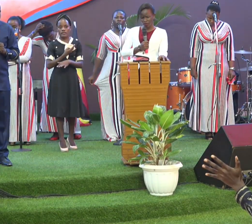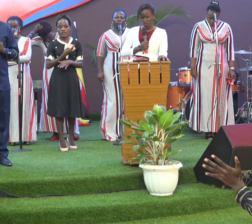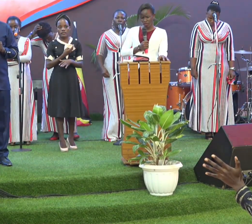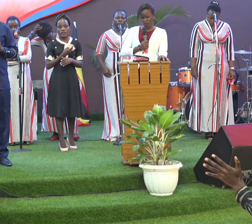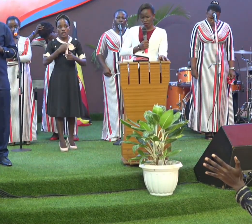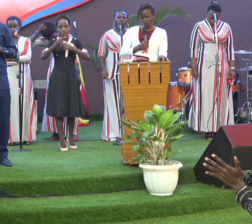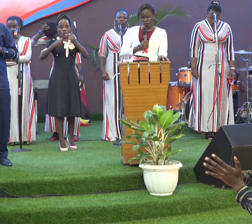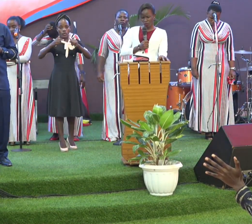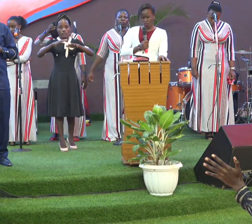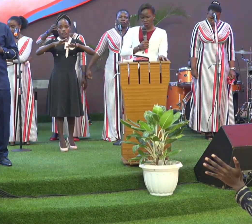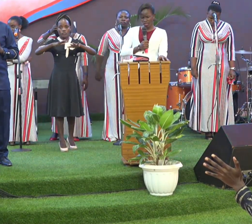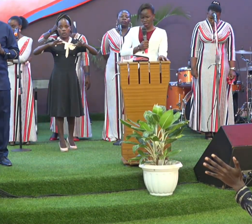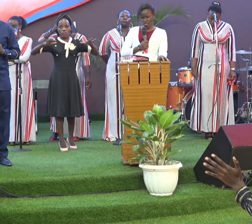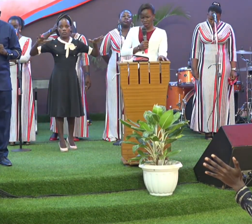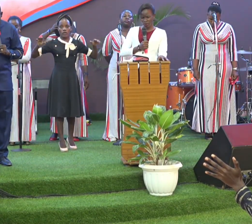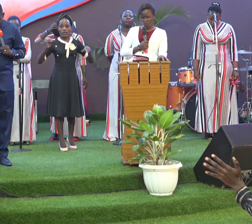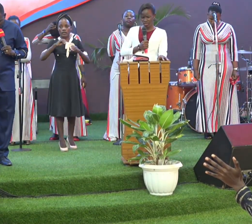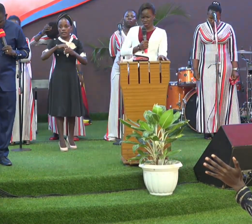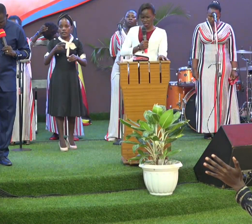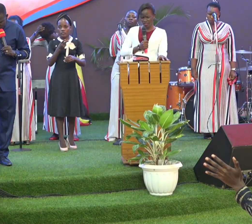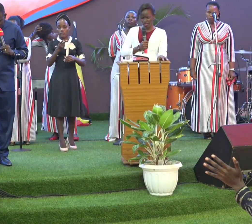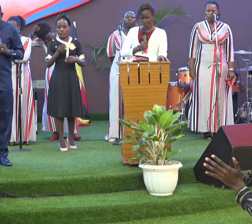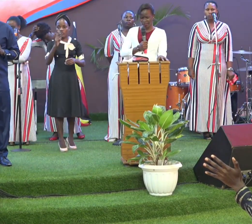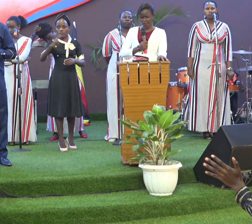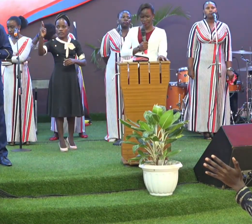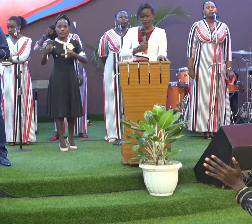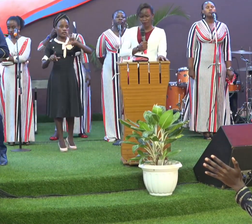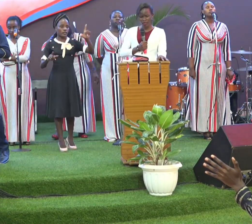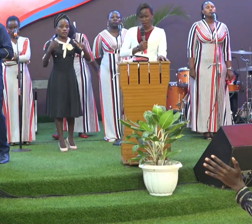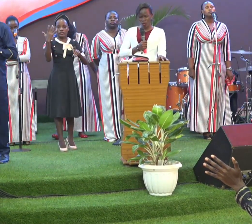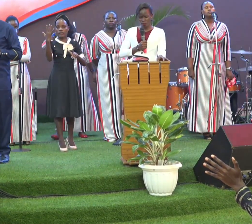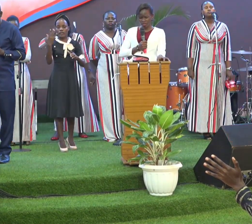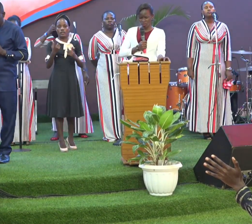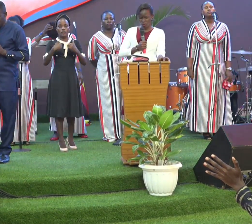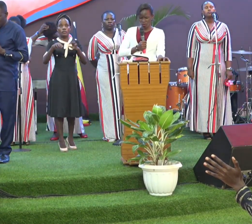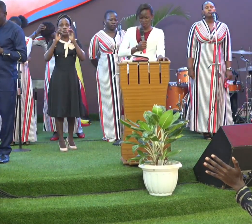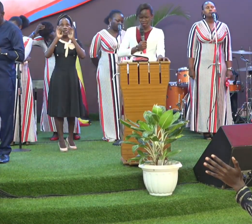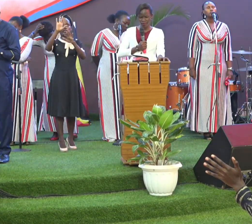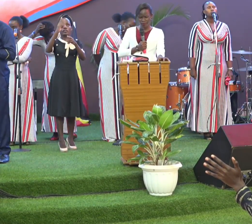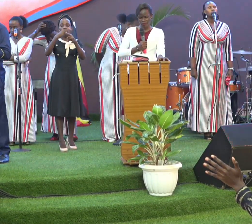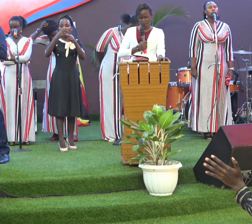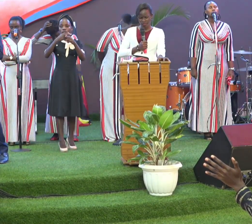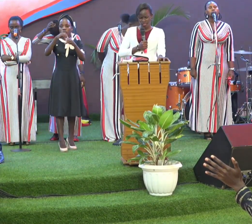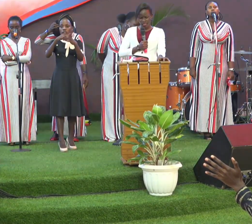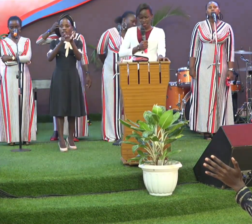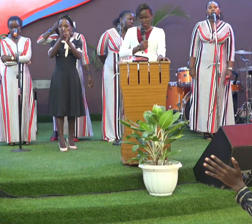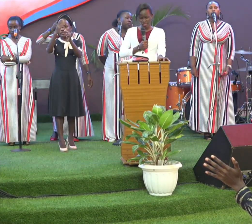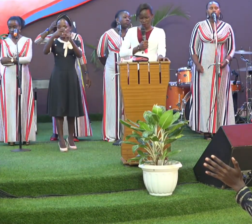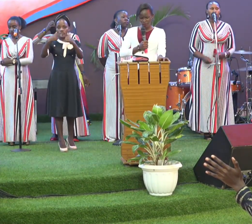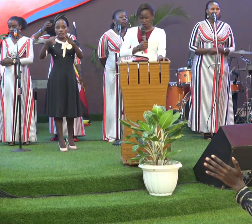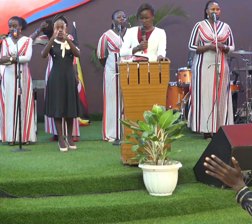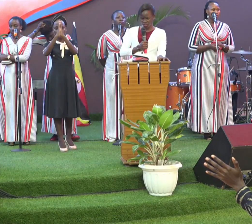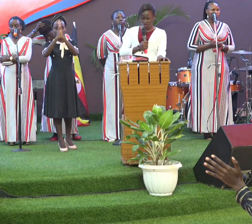us. Continue enlarging us on the right and the left hand. We bless you, O Lord. In the name of our Lord